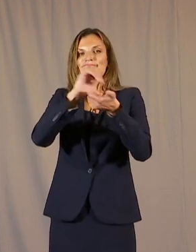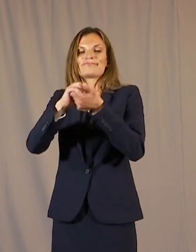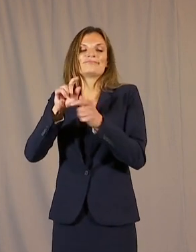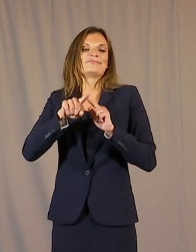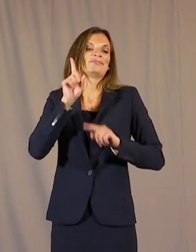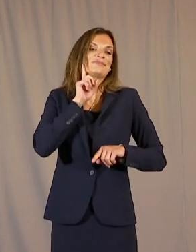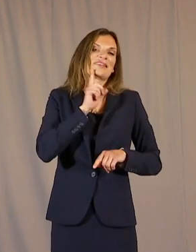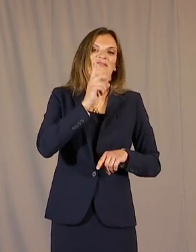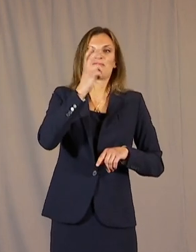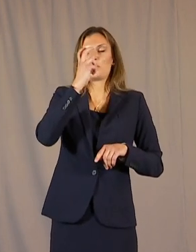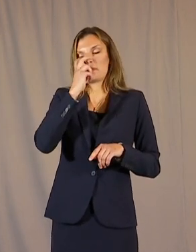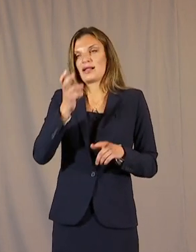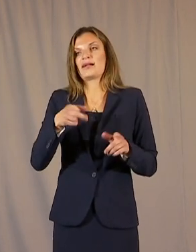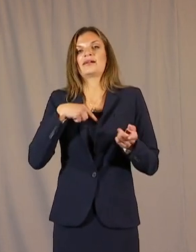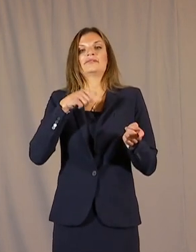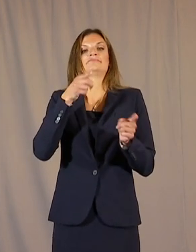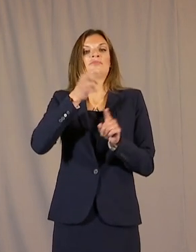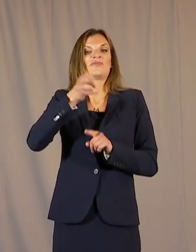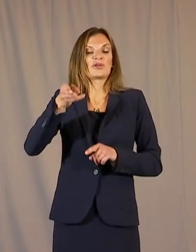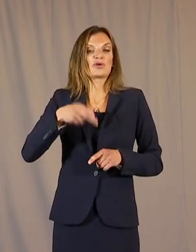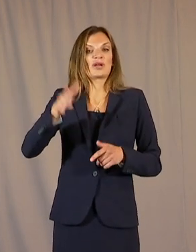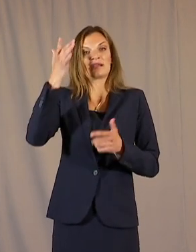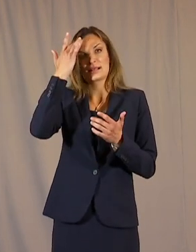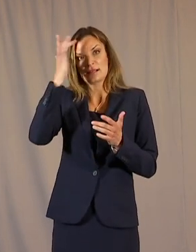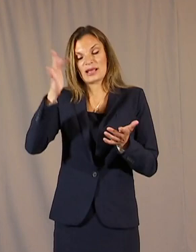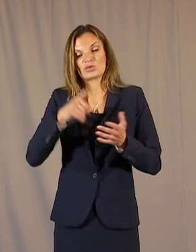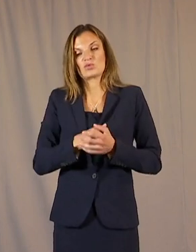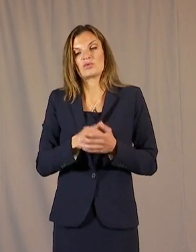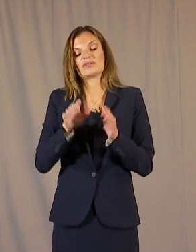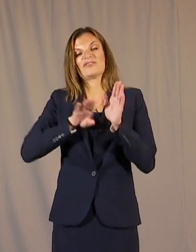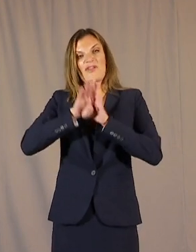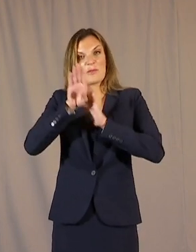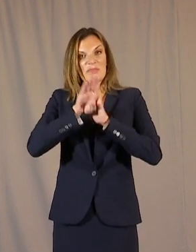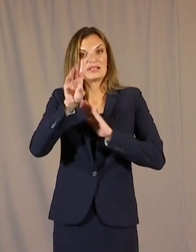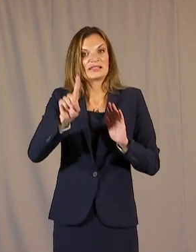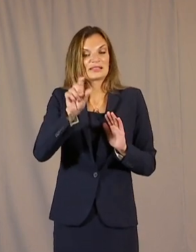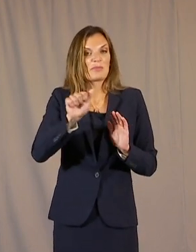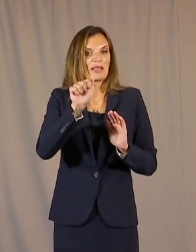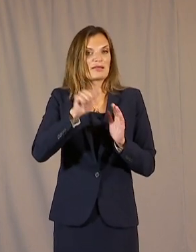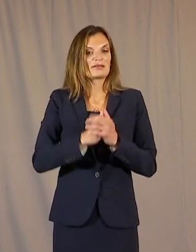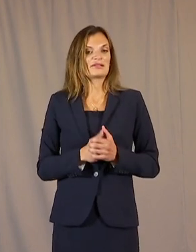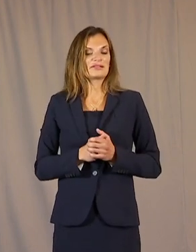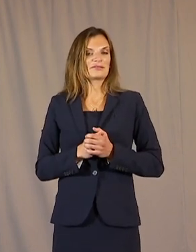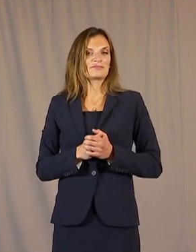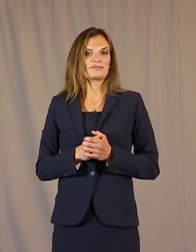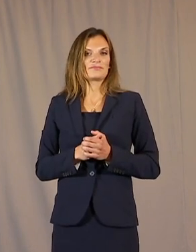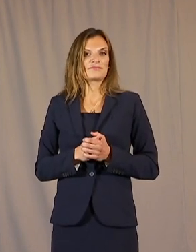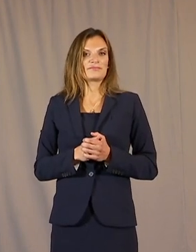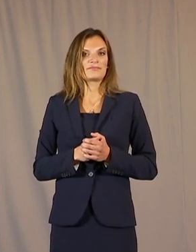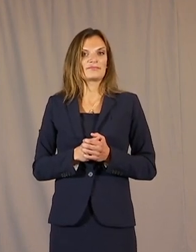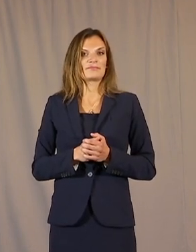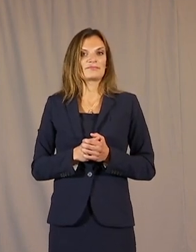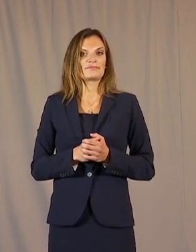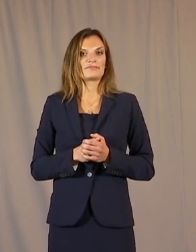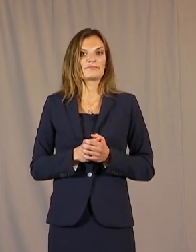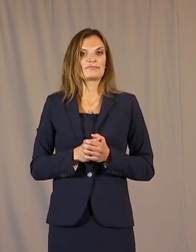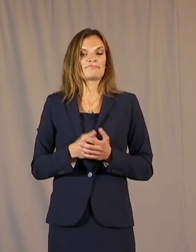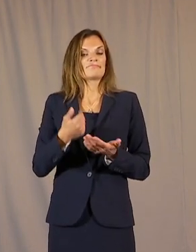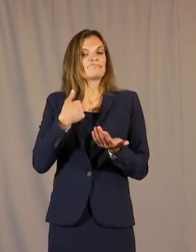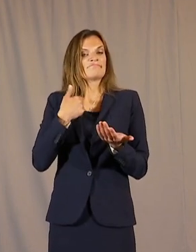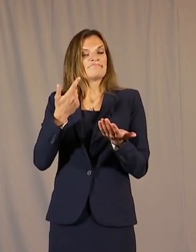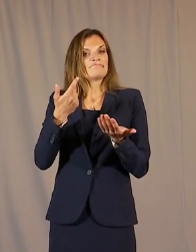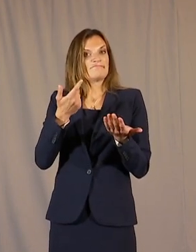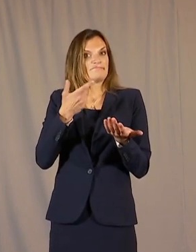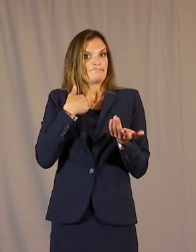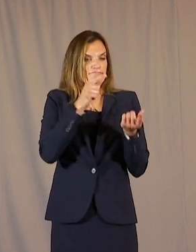of hearing, intellectual, developmental disabilities, and really talked about what it looked like